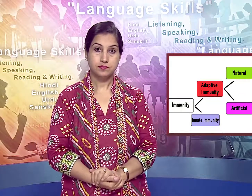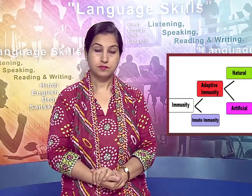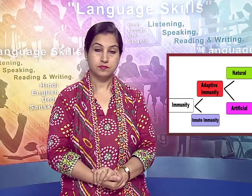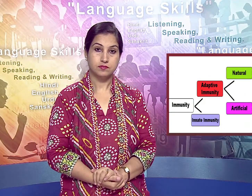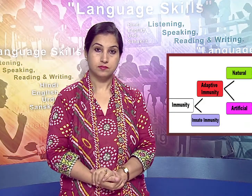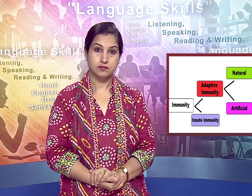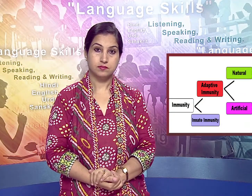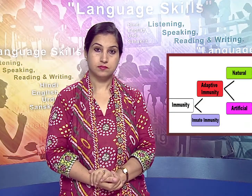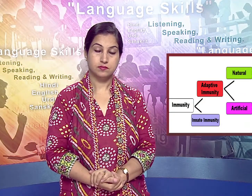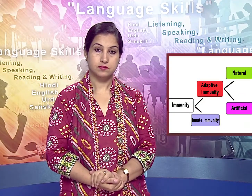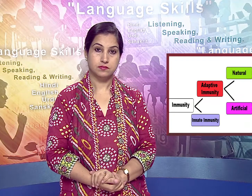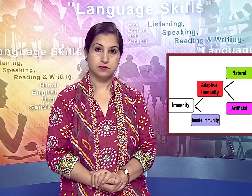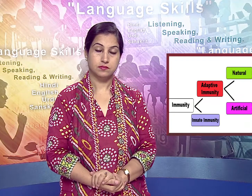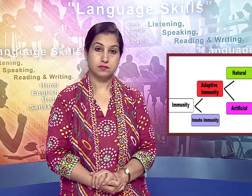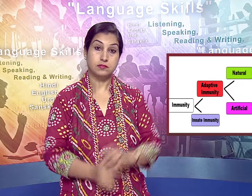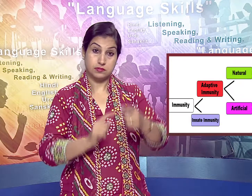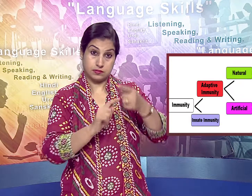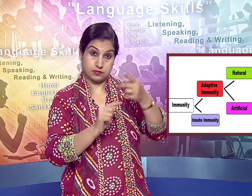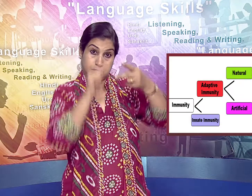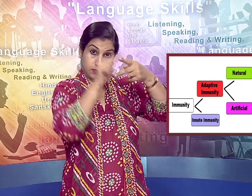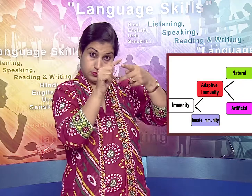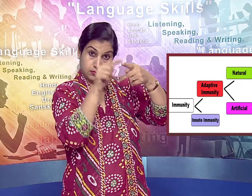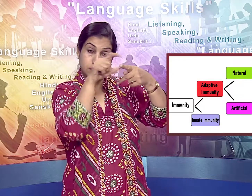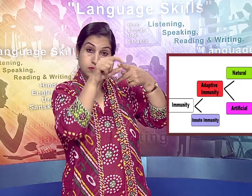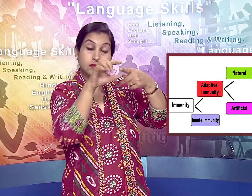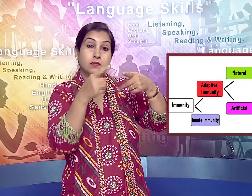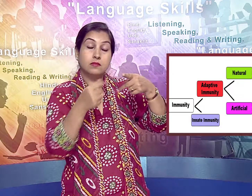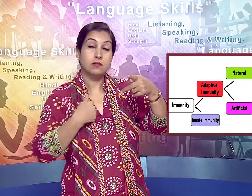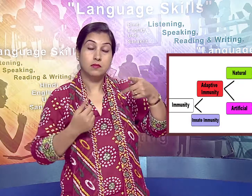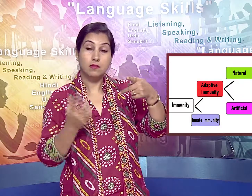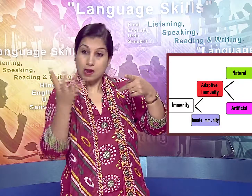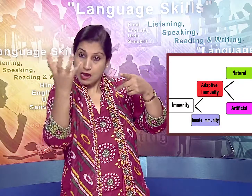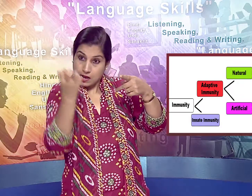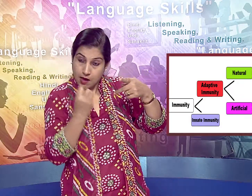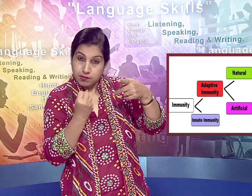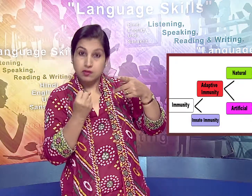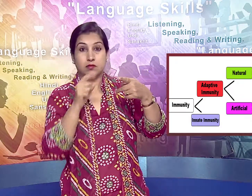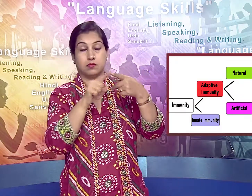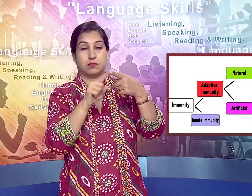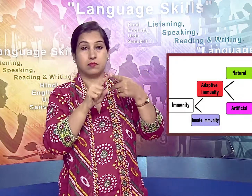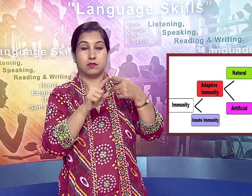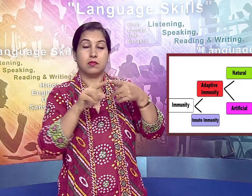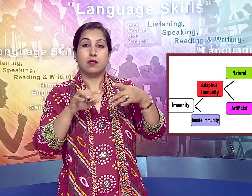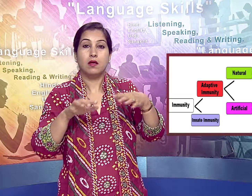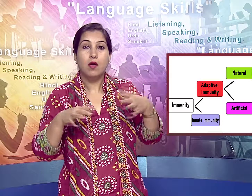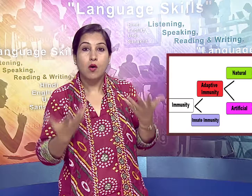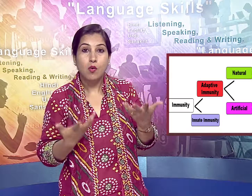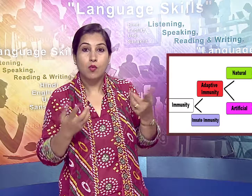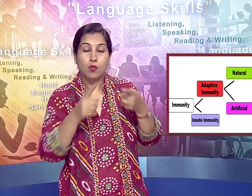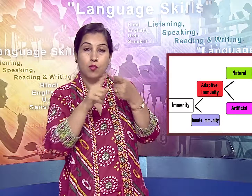since birth. The upper adaptive immunity. The